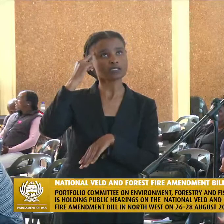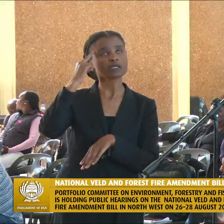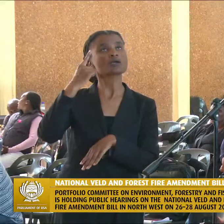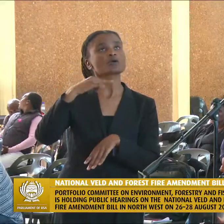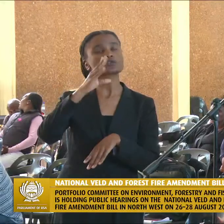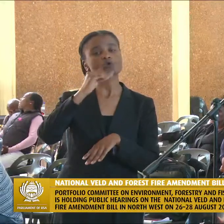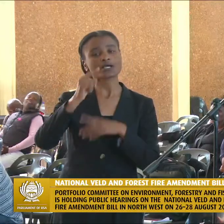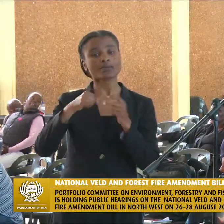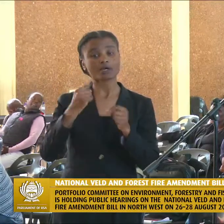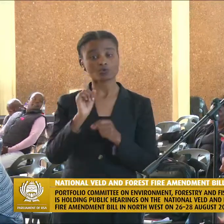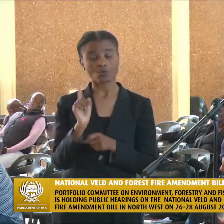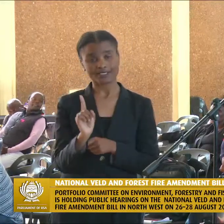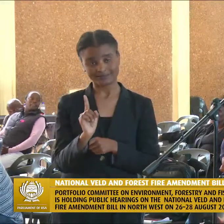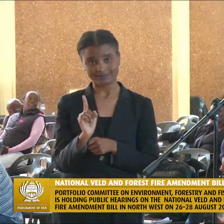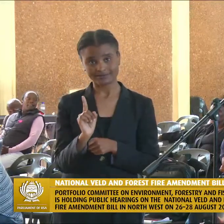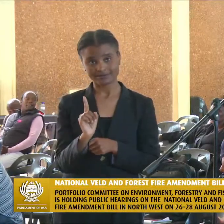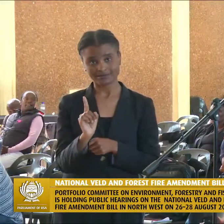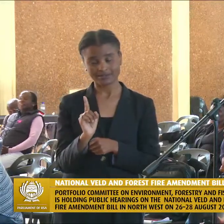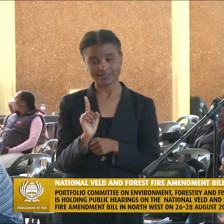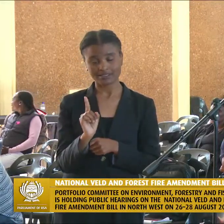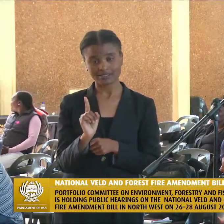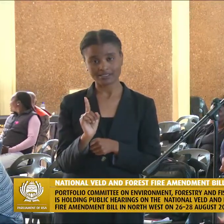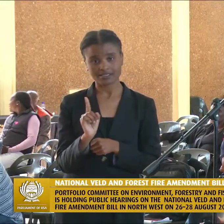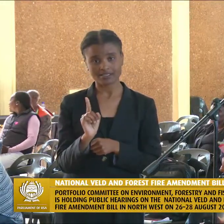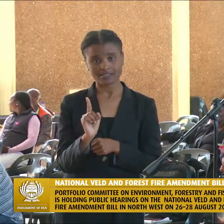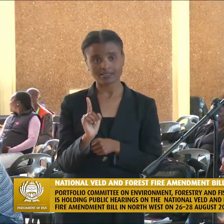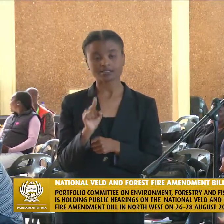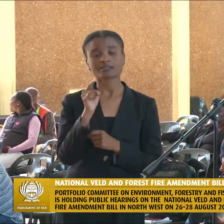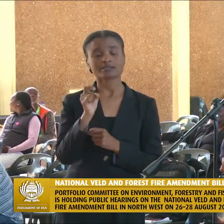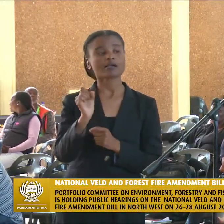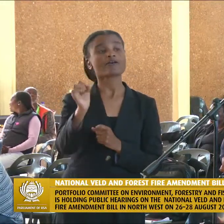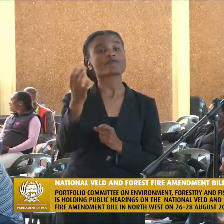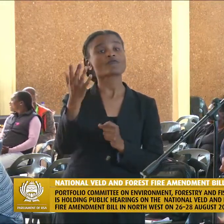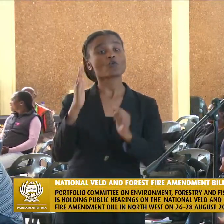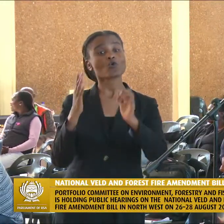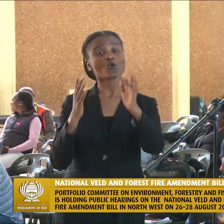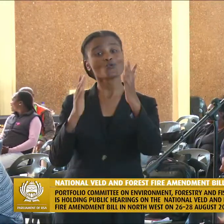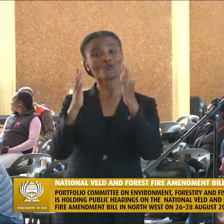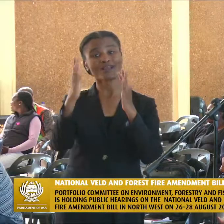we have to remember that we are talking about the forest